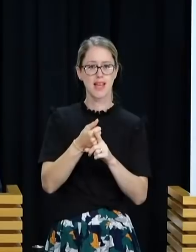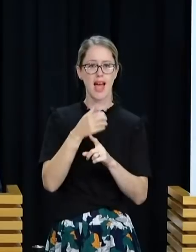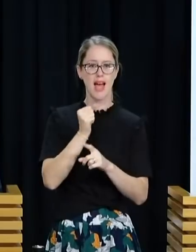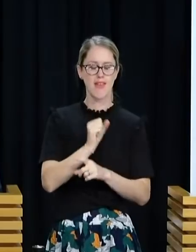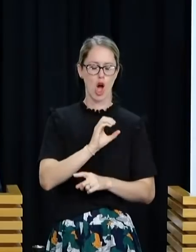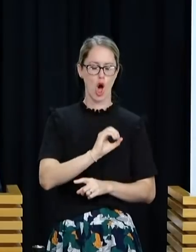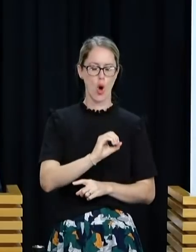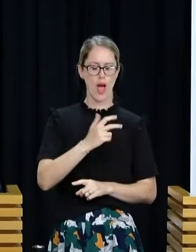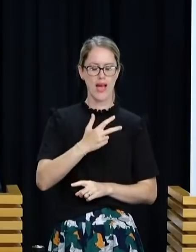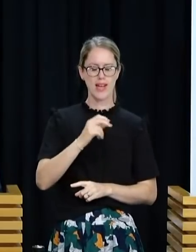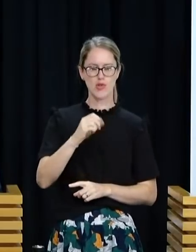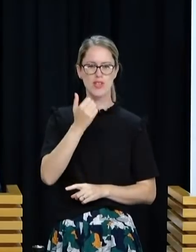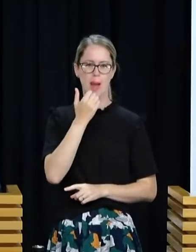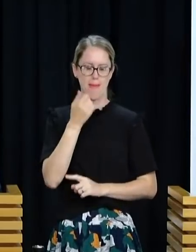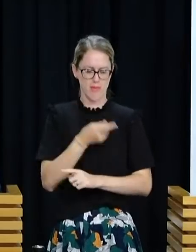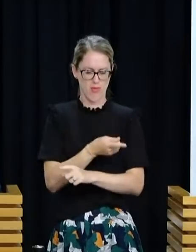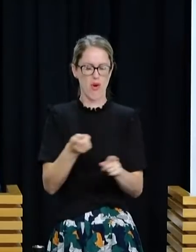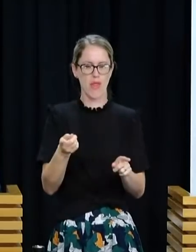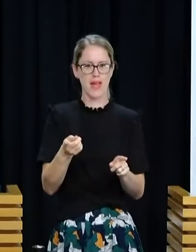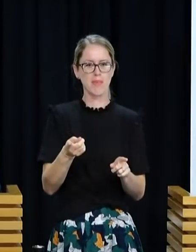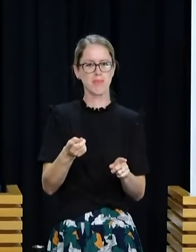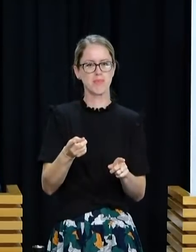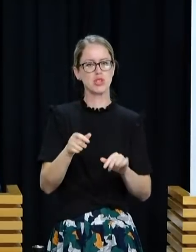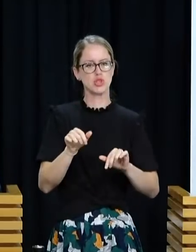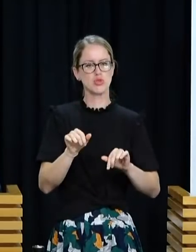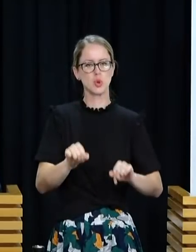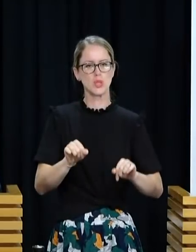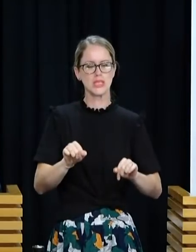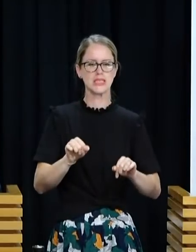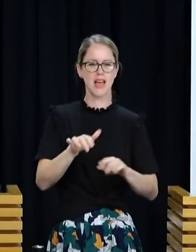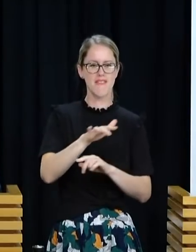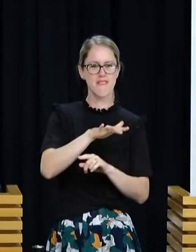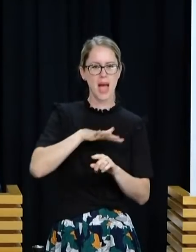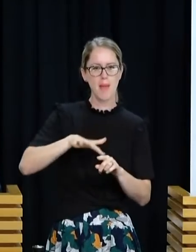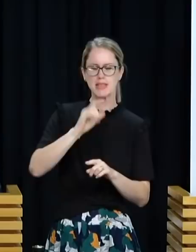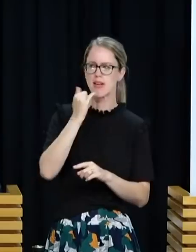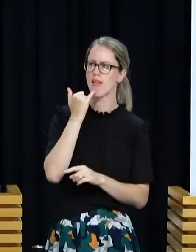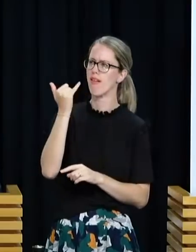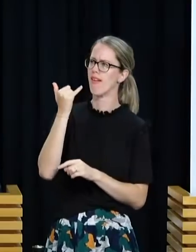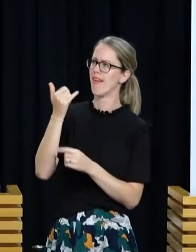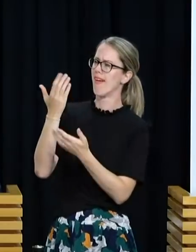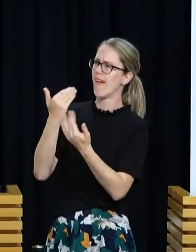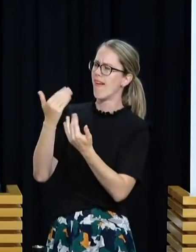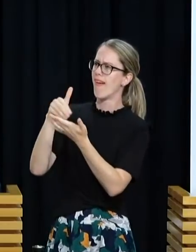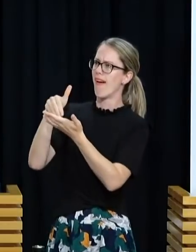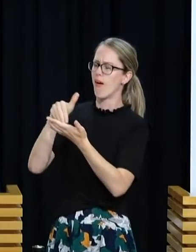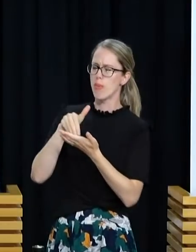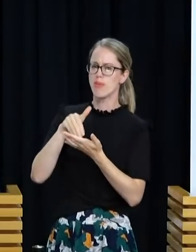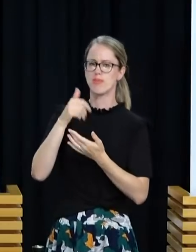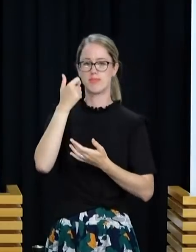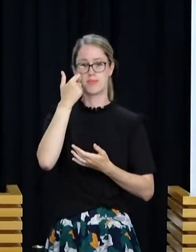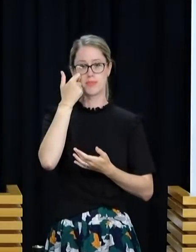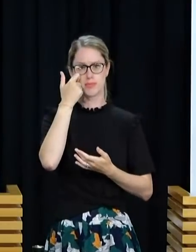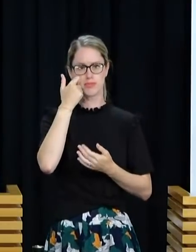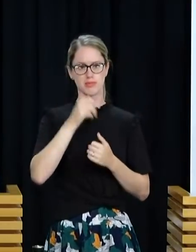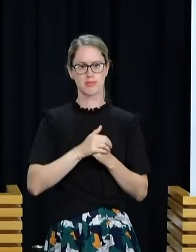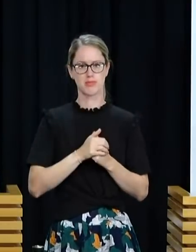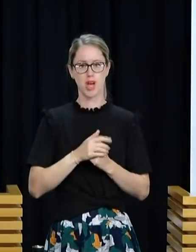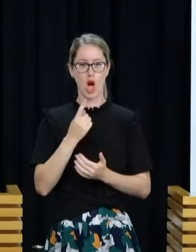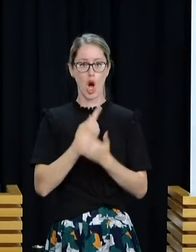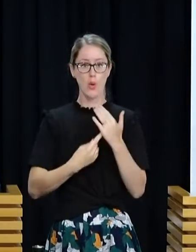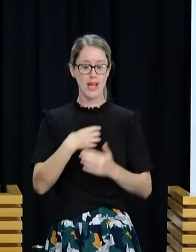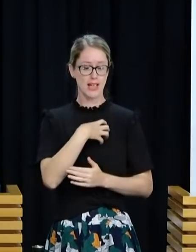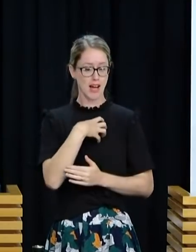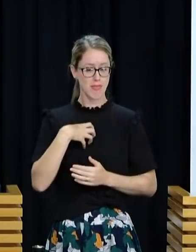dedicated 0800 number that's been established, so people can ring that, they can get the advice and support they need. I also want to acknowledge it's not just government